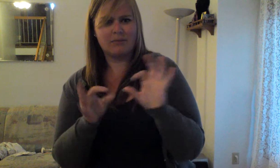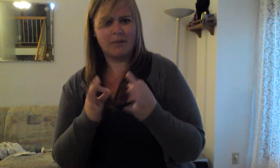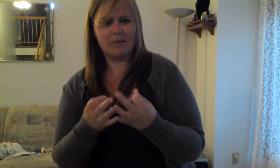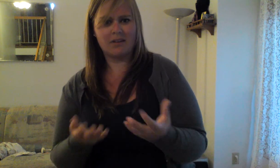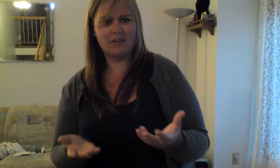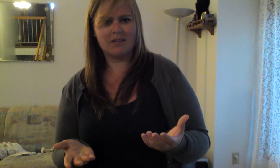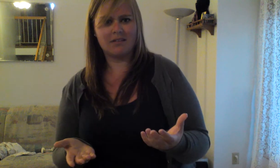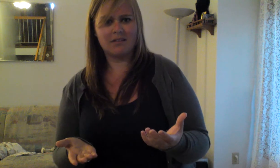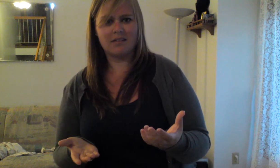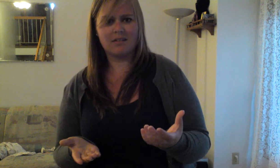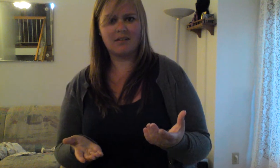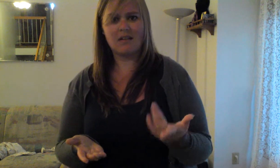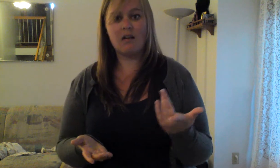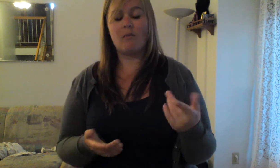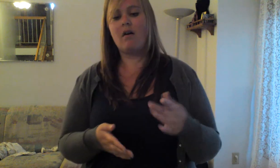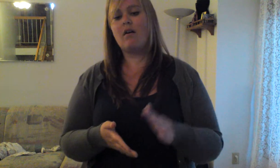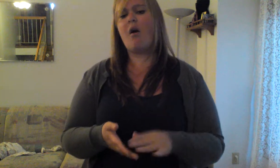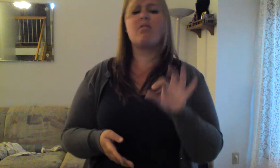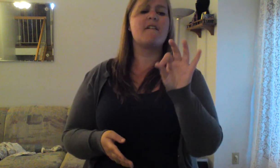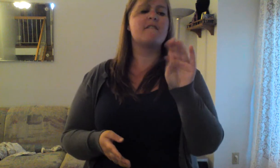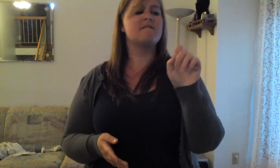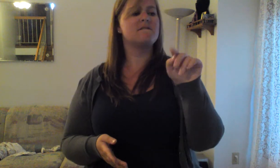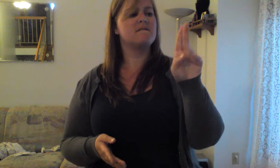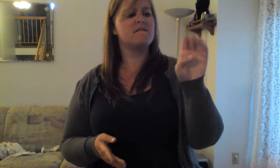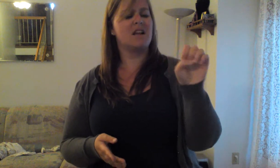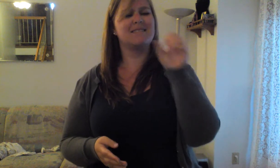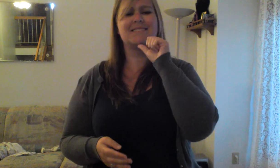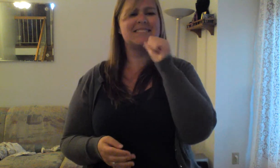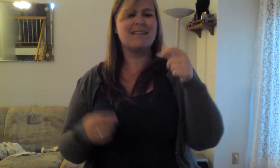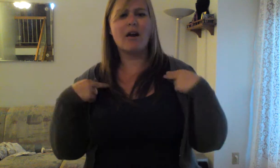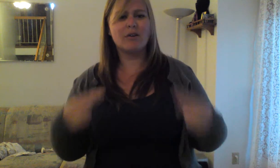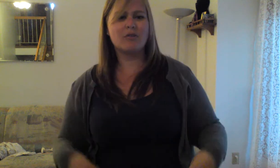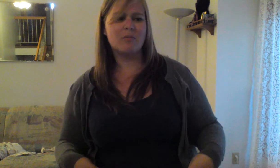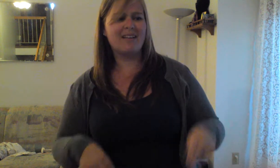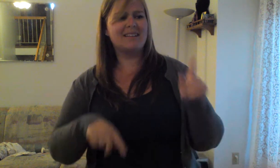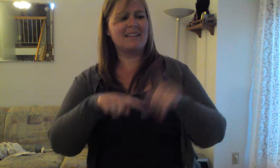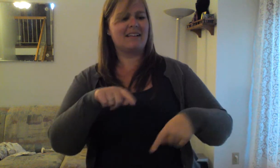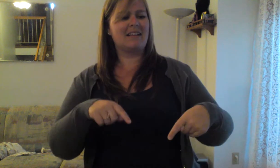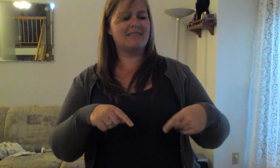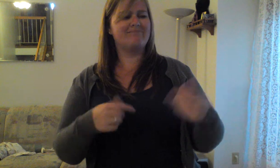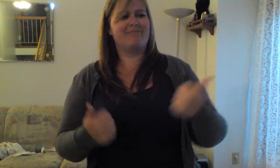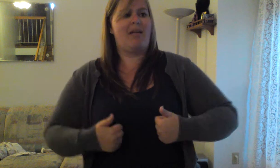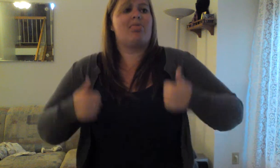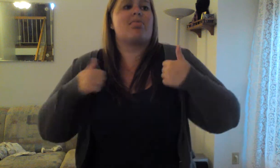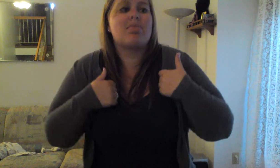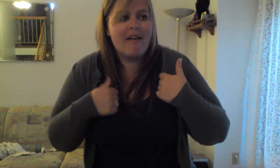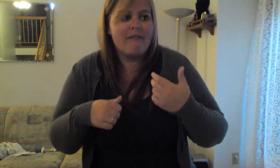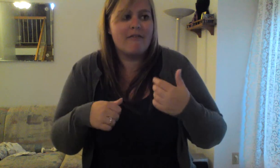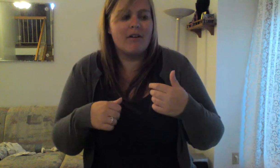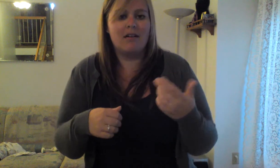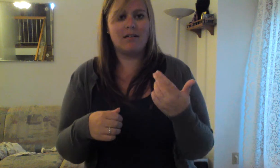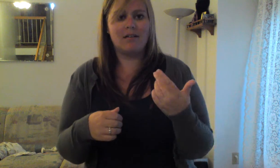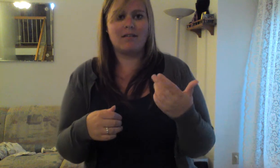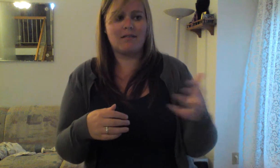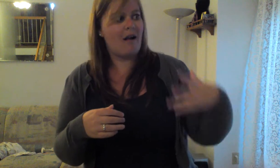And some people want to say, well, that fetus doesn't qualify as human because that fetus can't survive outside of the womb. Well, come on, y Barack Obama has already